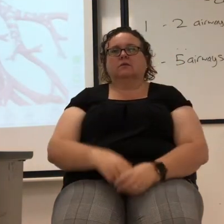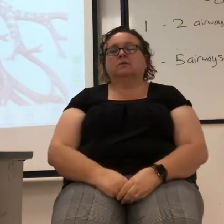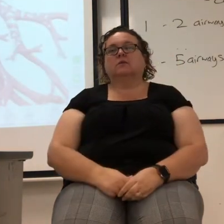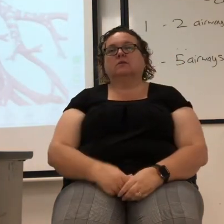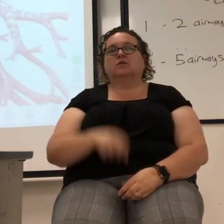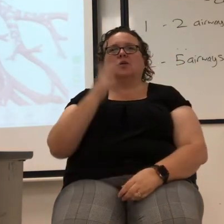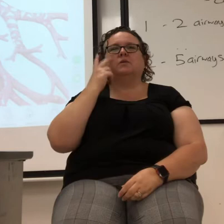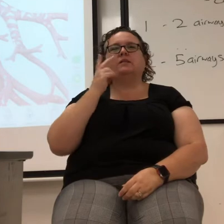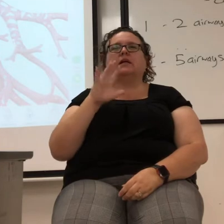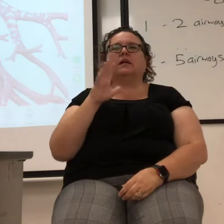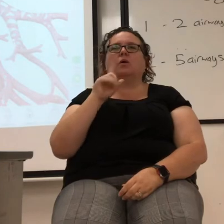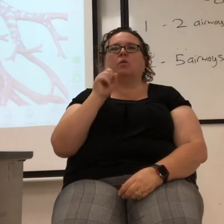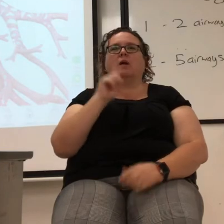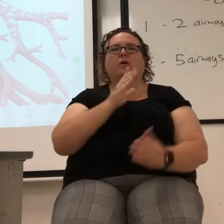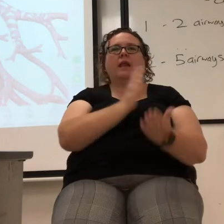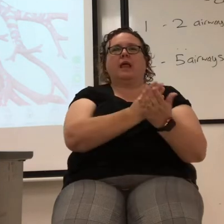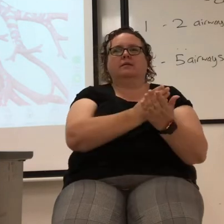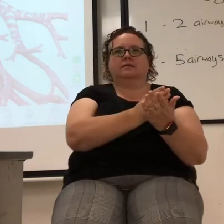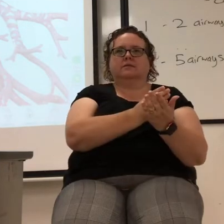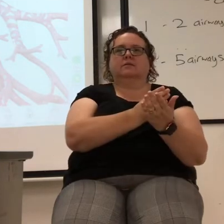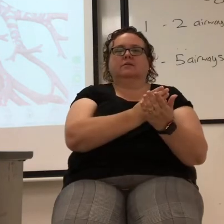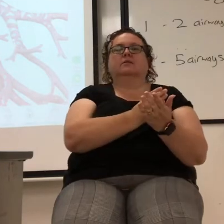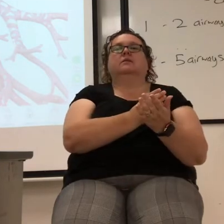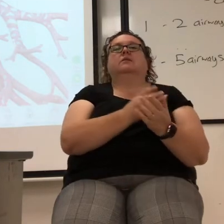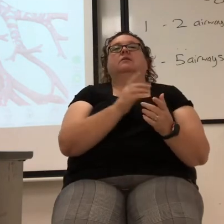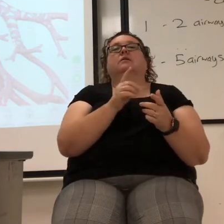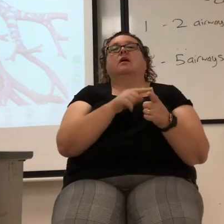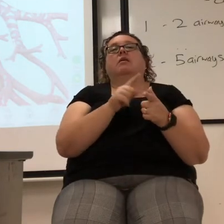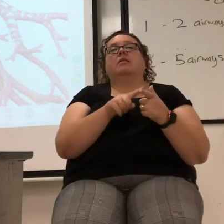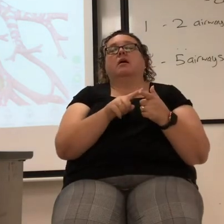So you can see kind of where it ends. And then